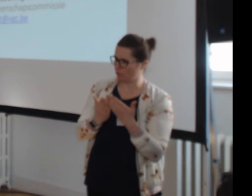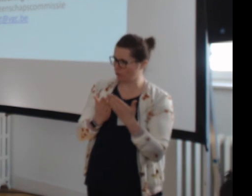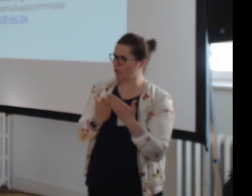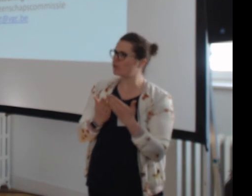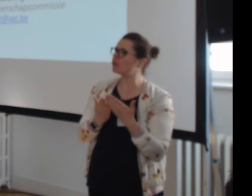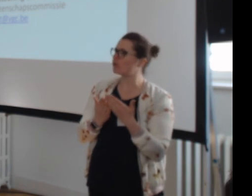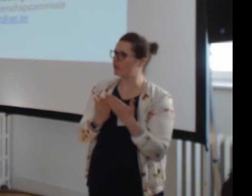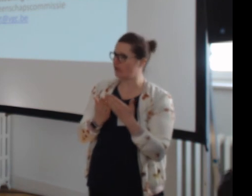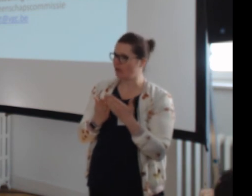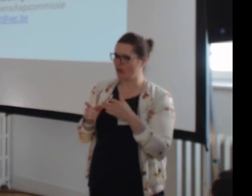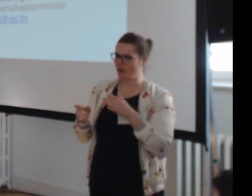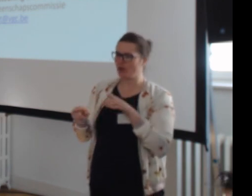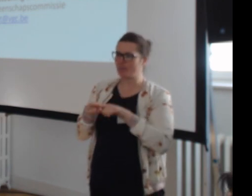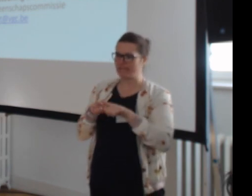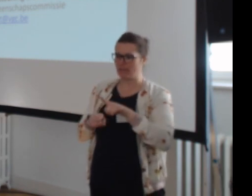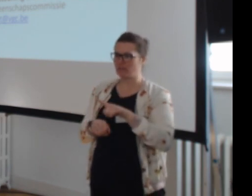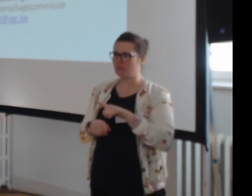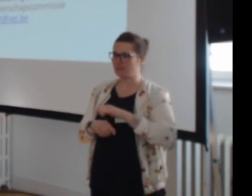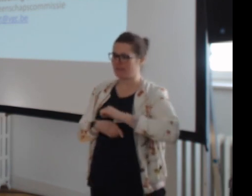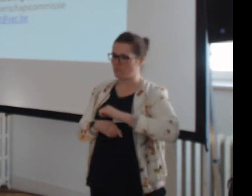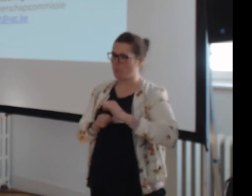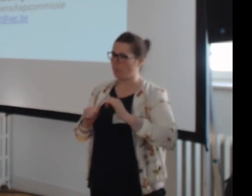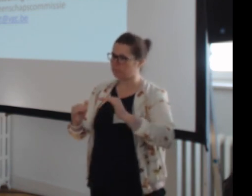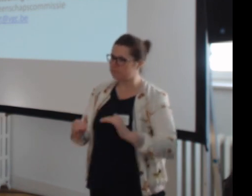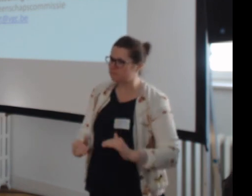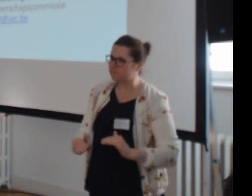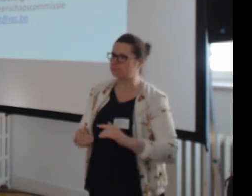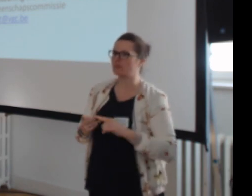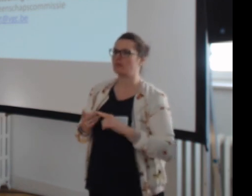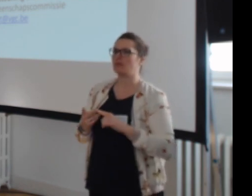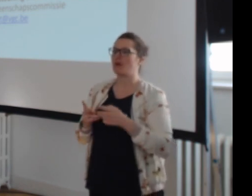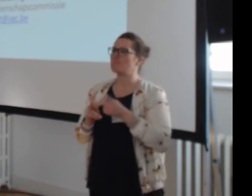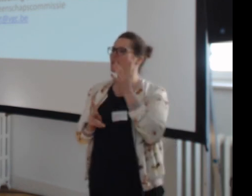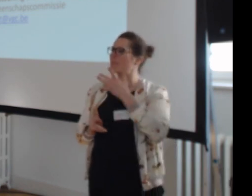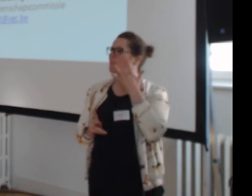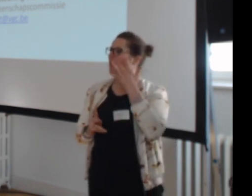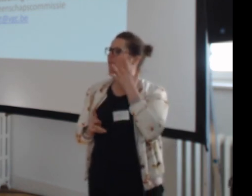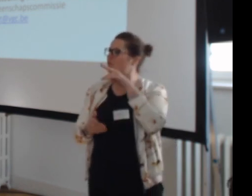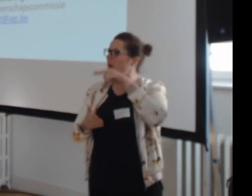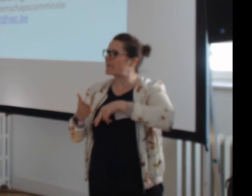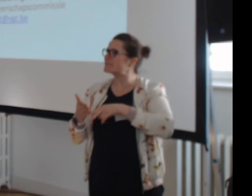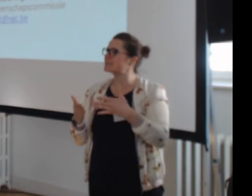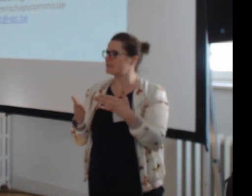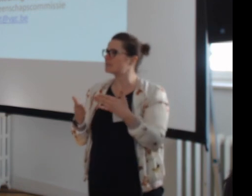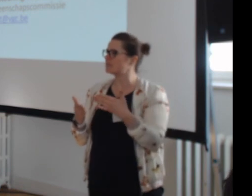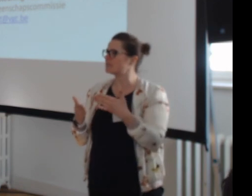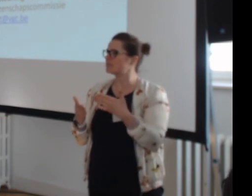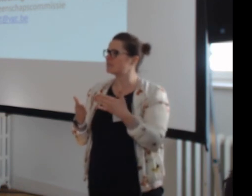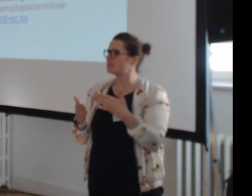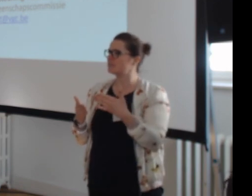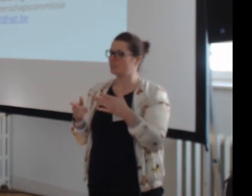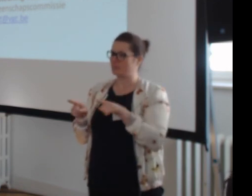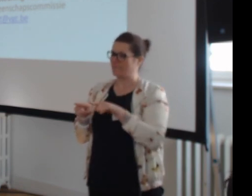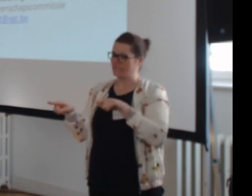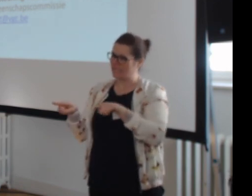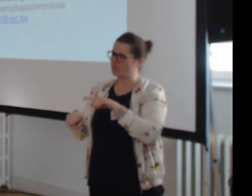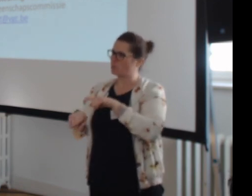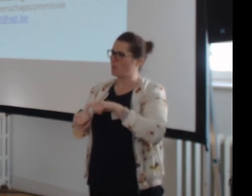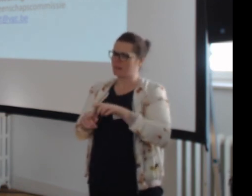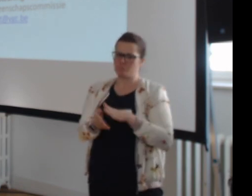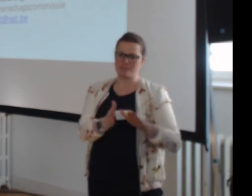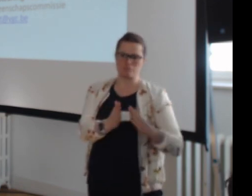lower the speed, and it's much easier to read in the printed book at the same